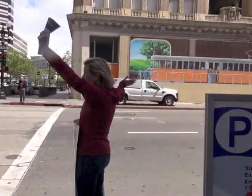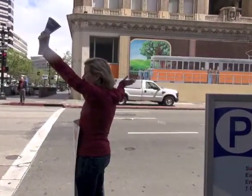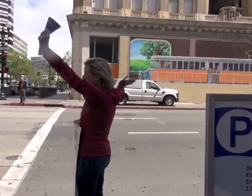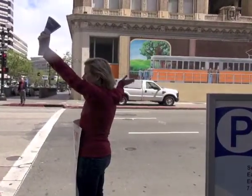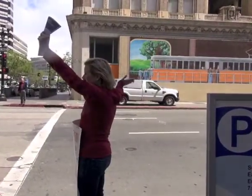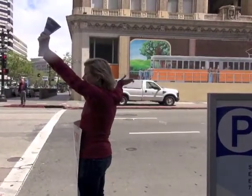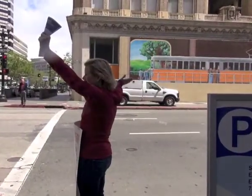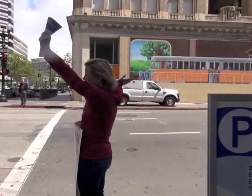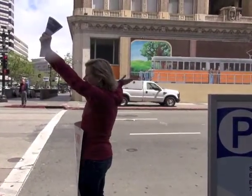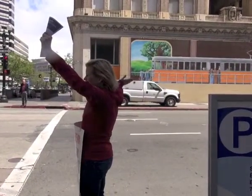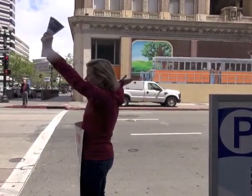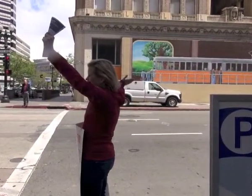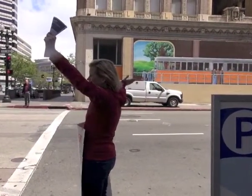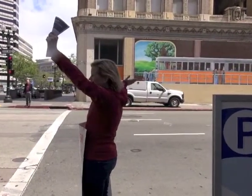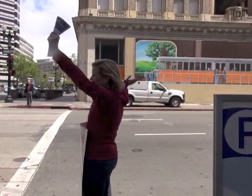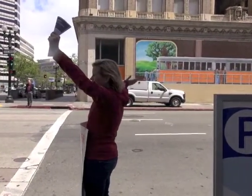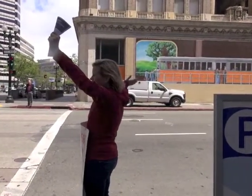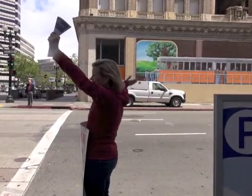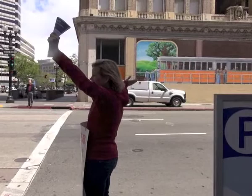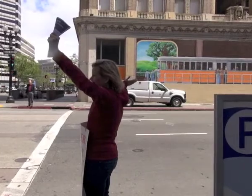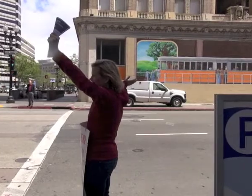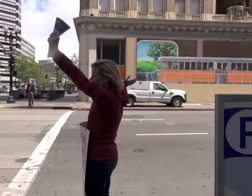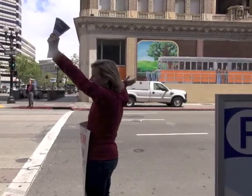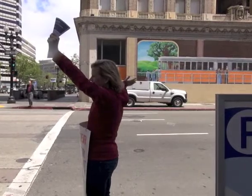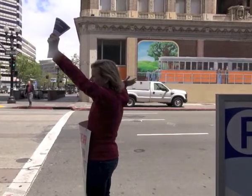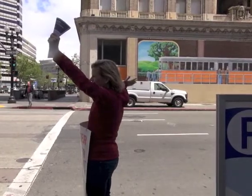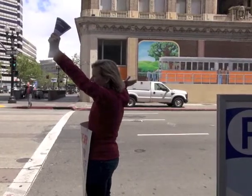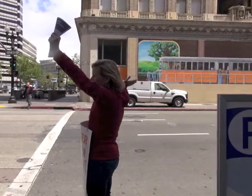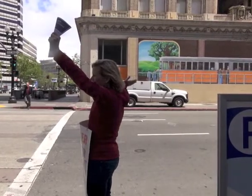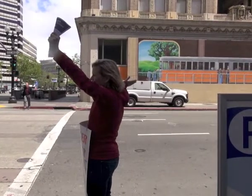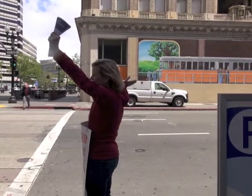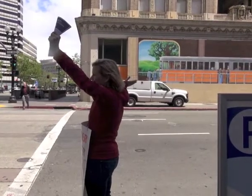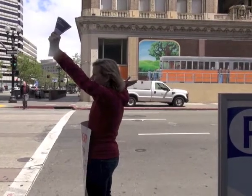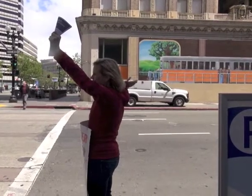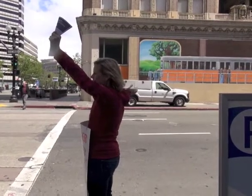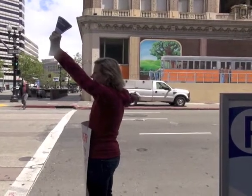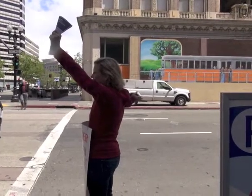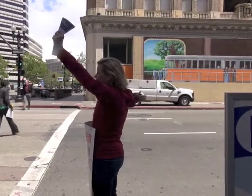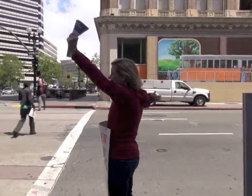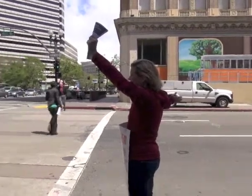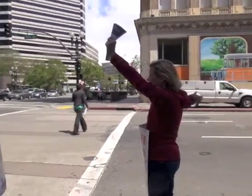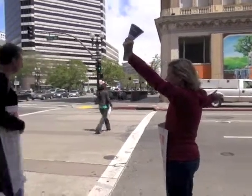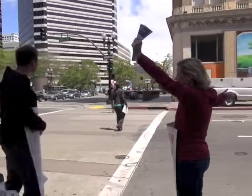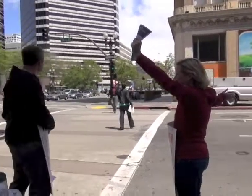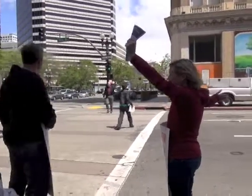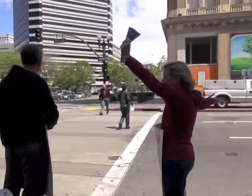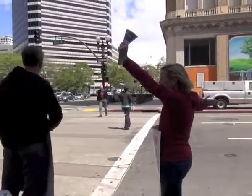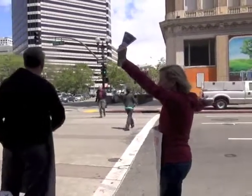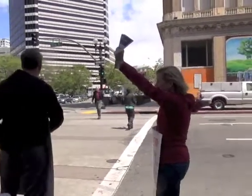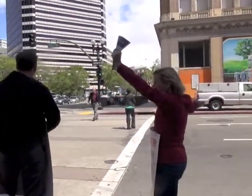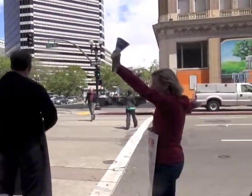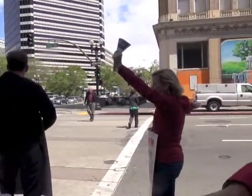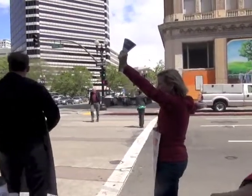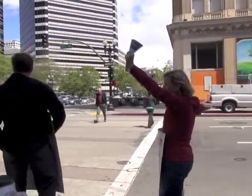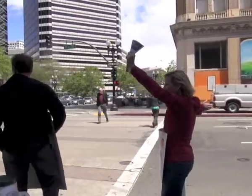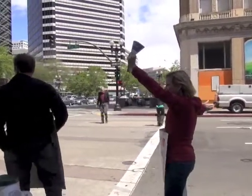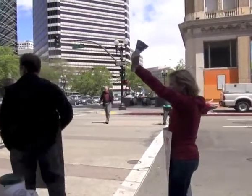to negotiate our healthcare. They unilaterally imposed an increase on